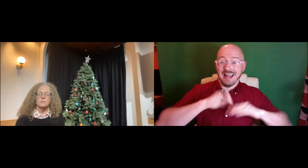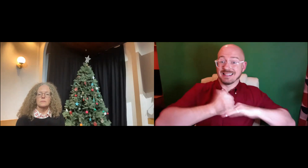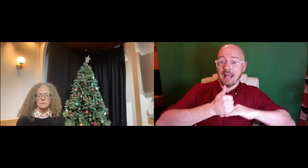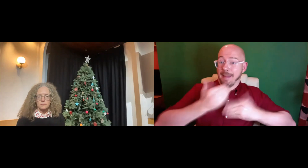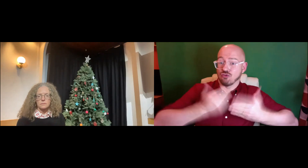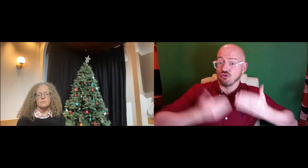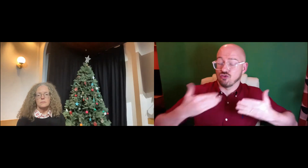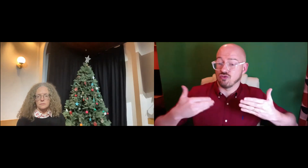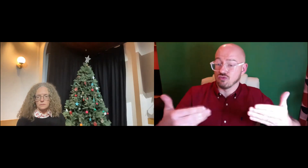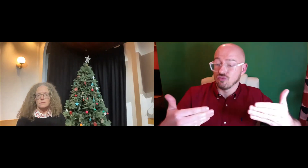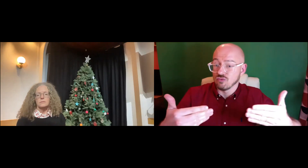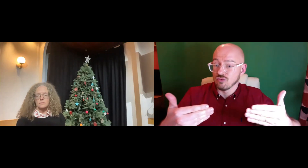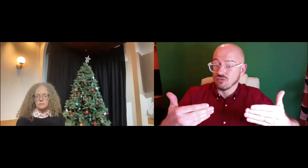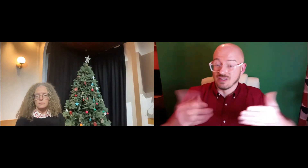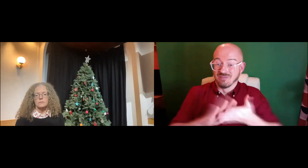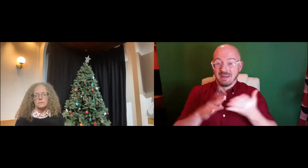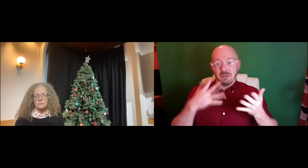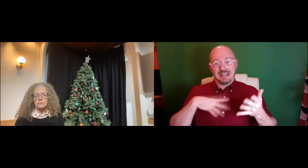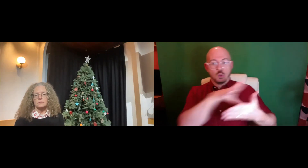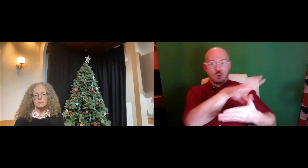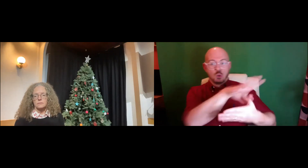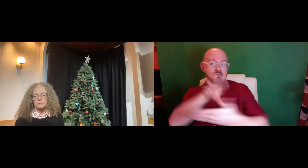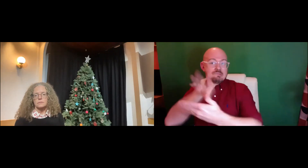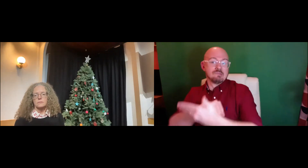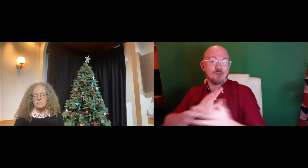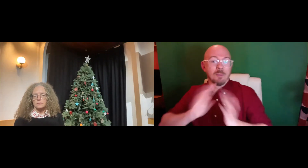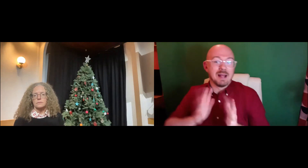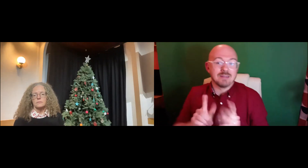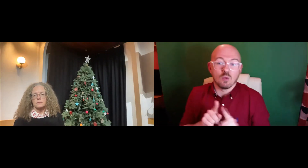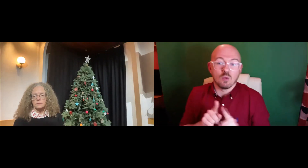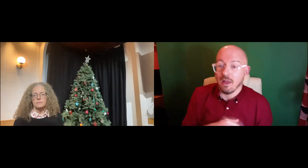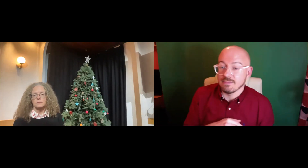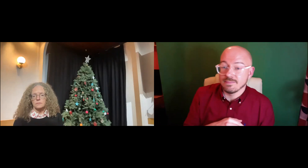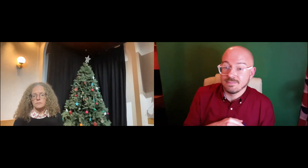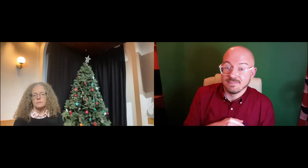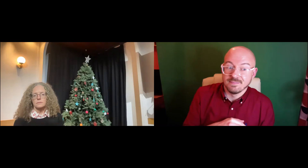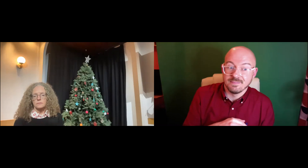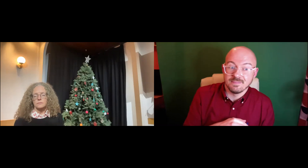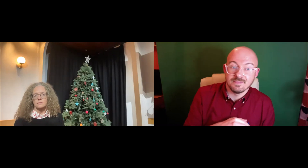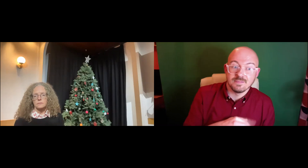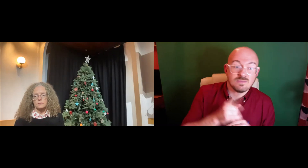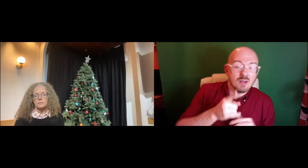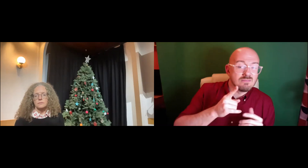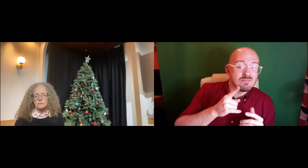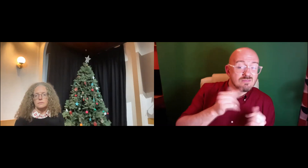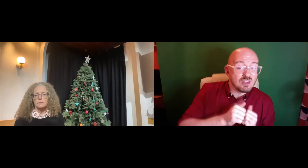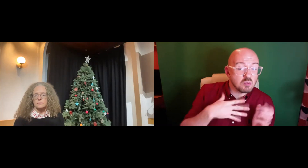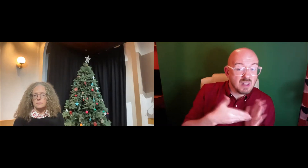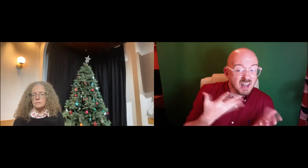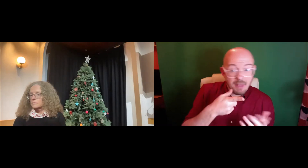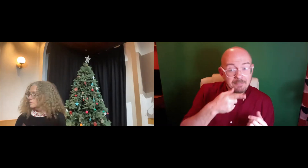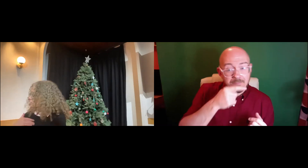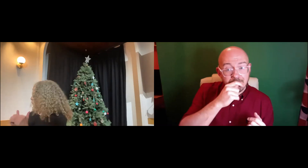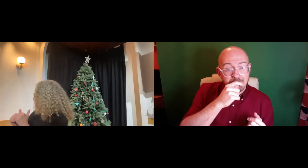So we know that there are courses established in Gaelic and Welsh. So we have models there for programs for